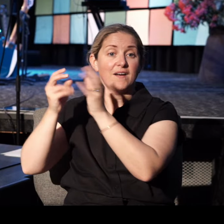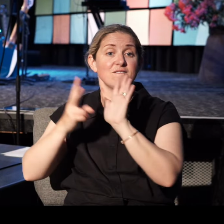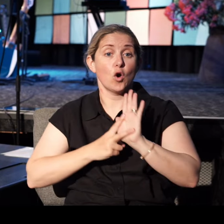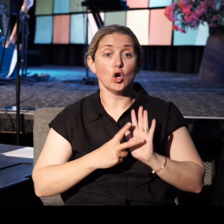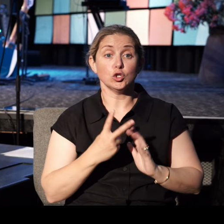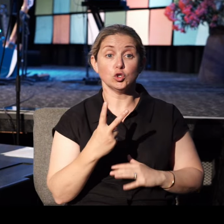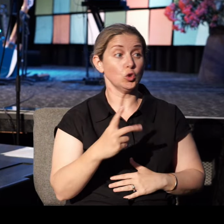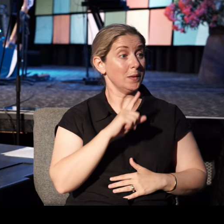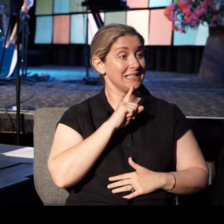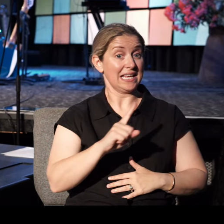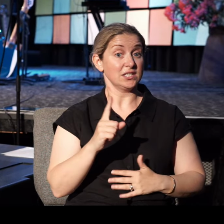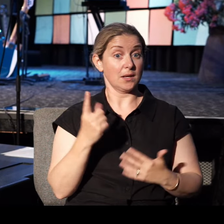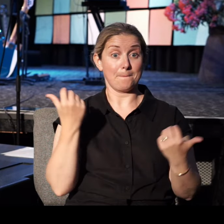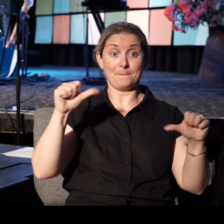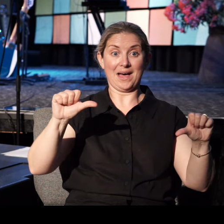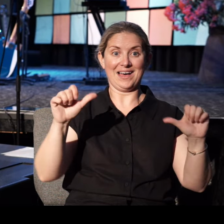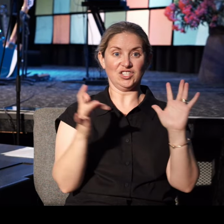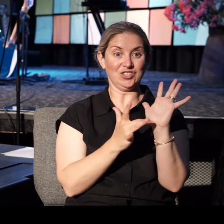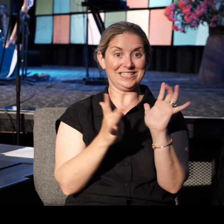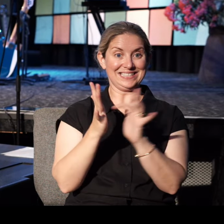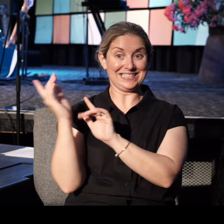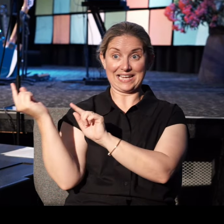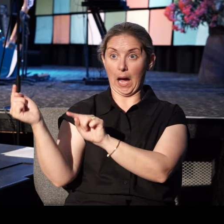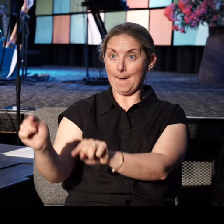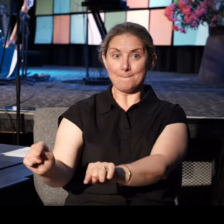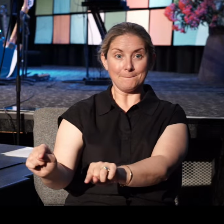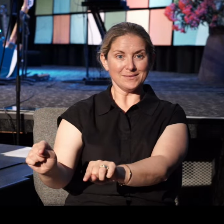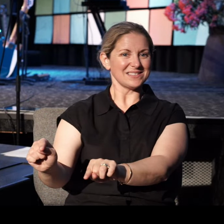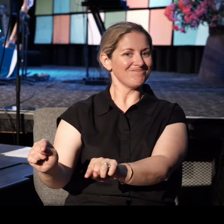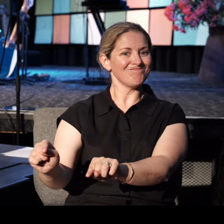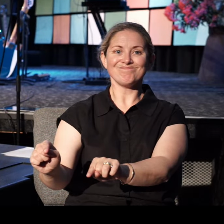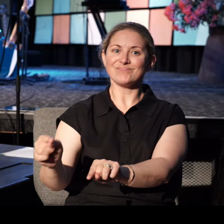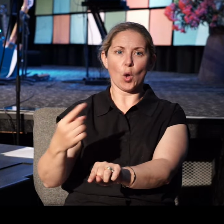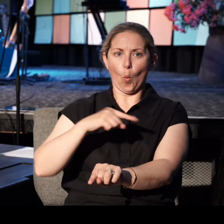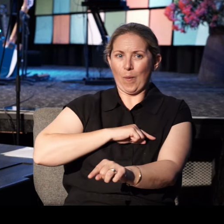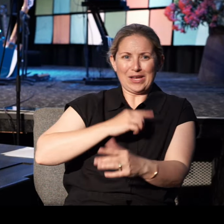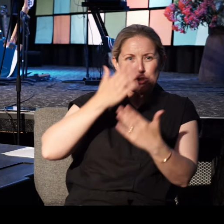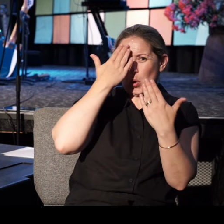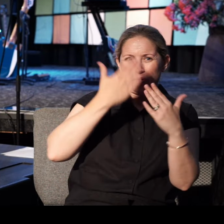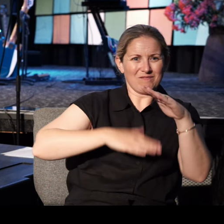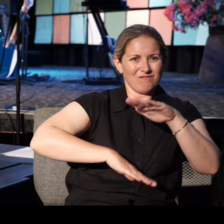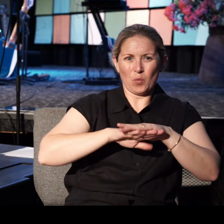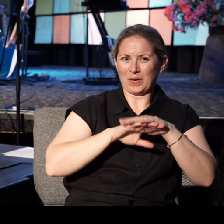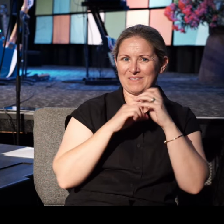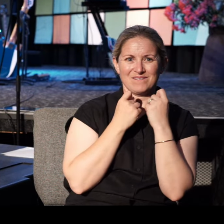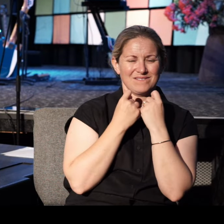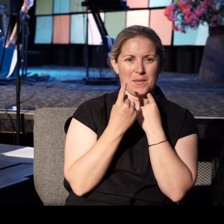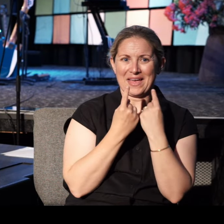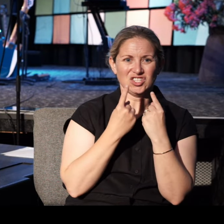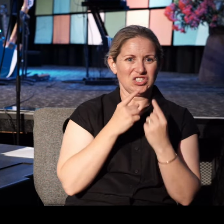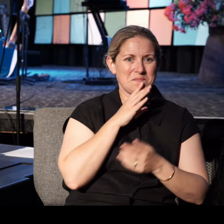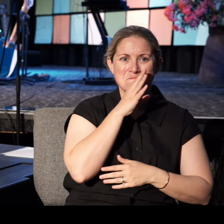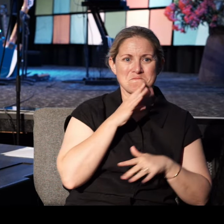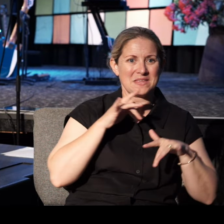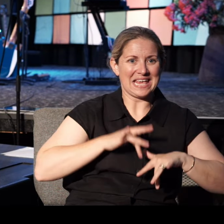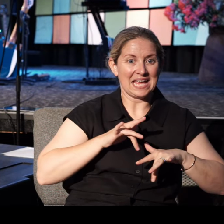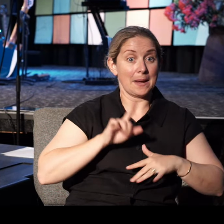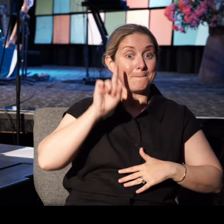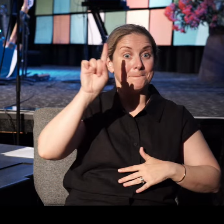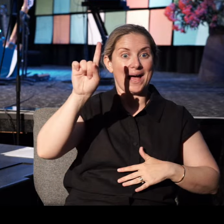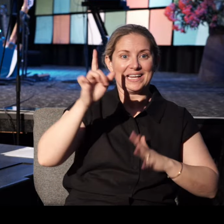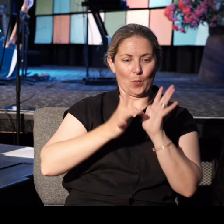2, what we are has not yet been made known, but we know that when Christ appears, we shall be like him, for